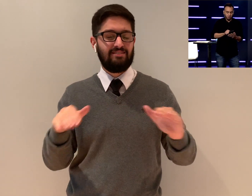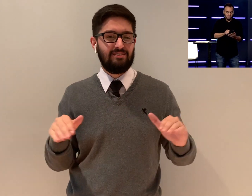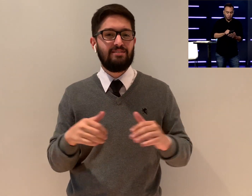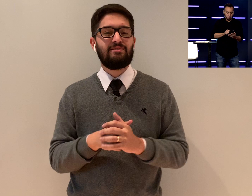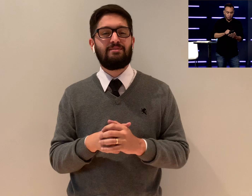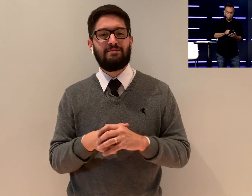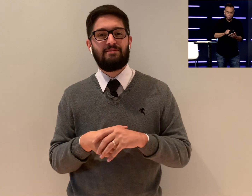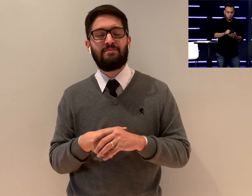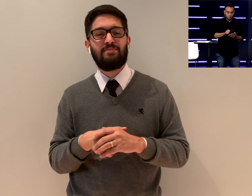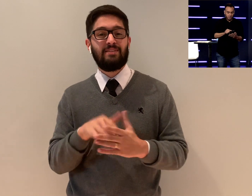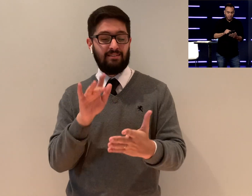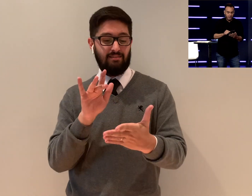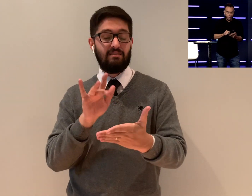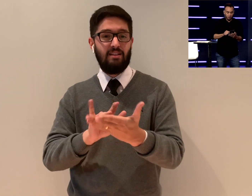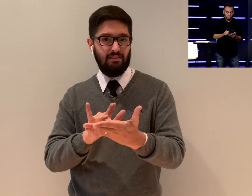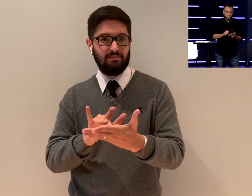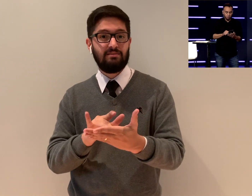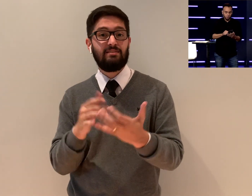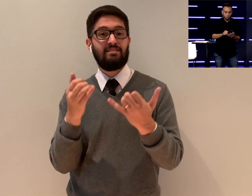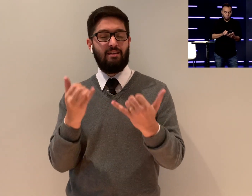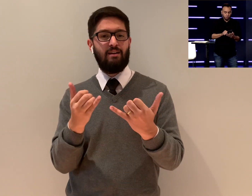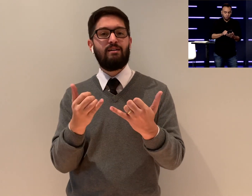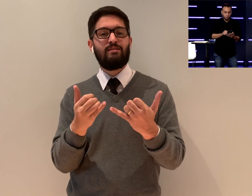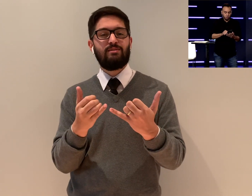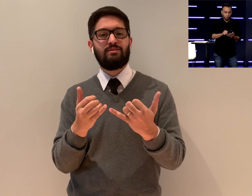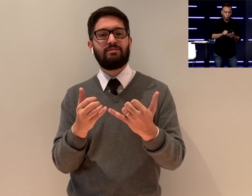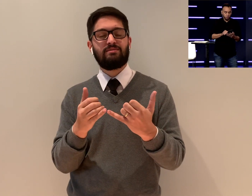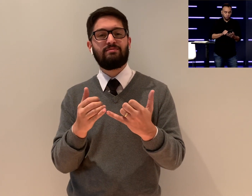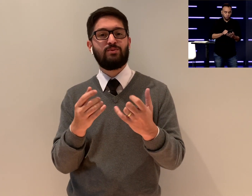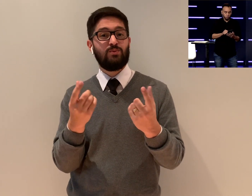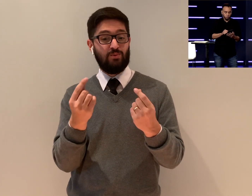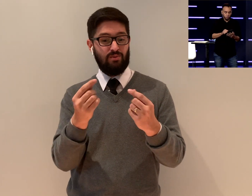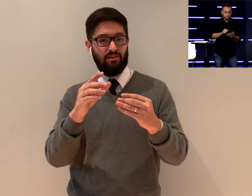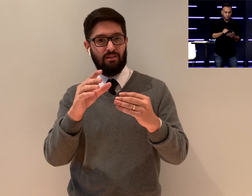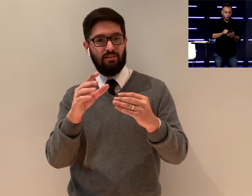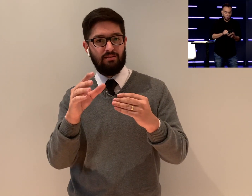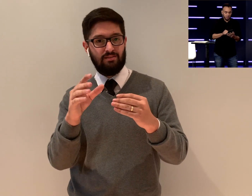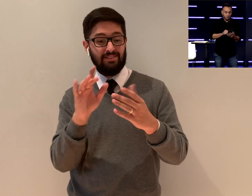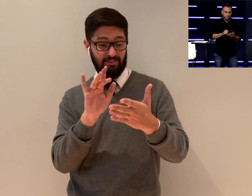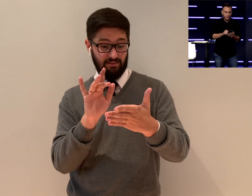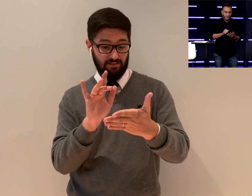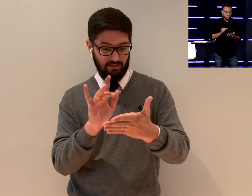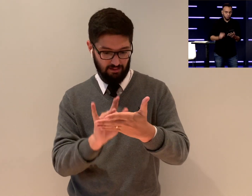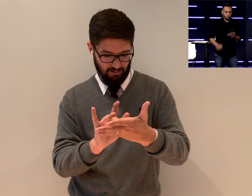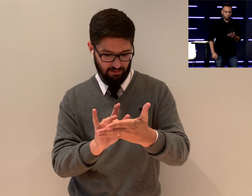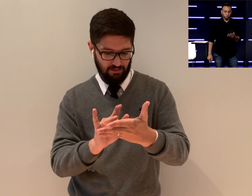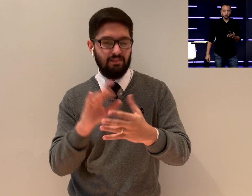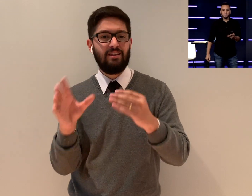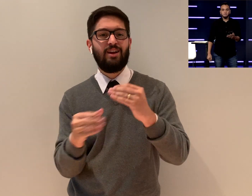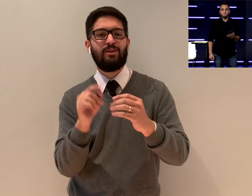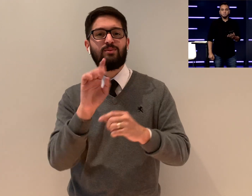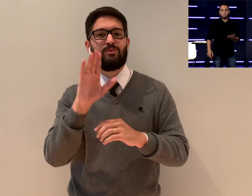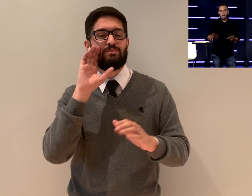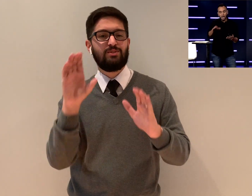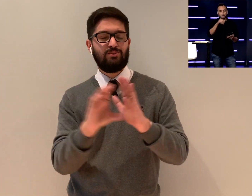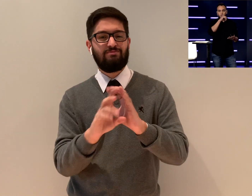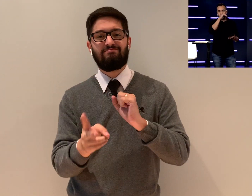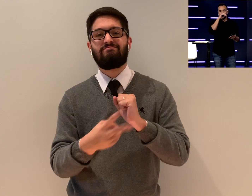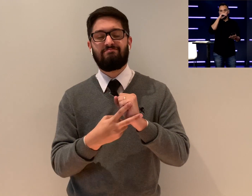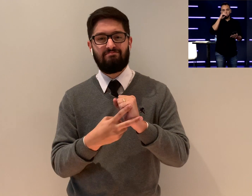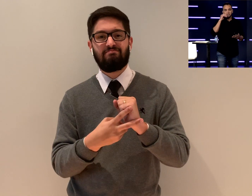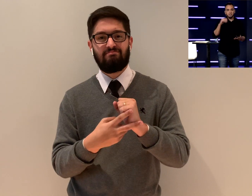there. And now you're going to click on it and add to photos.